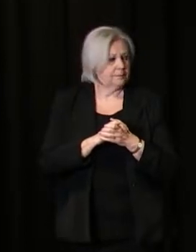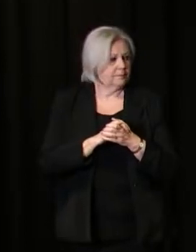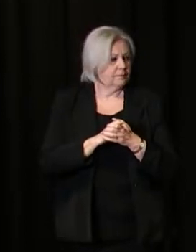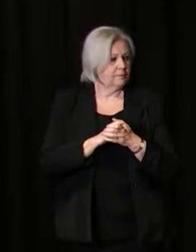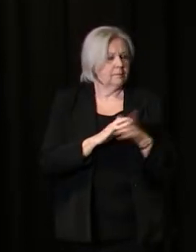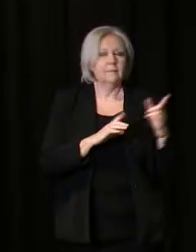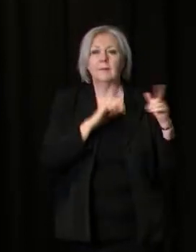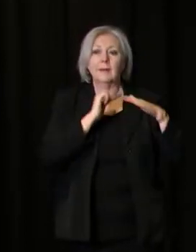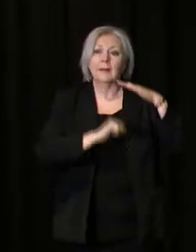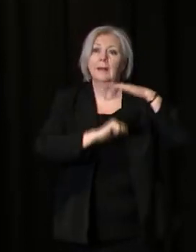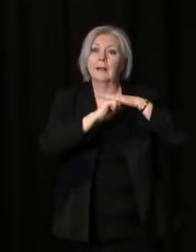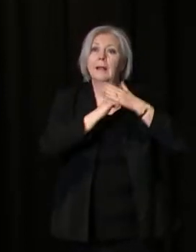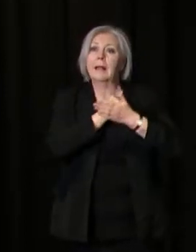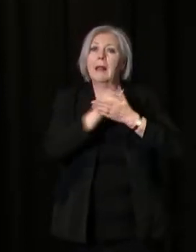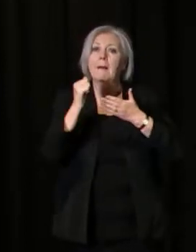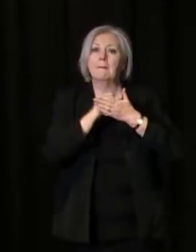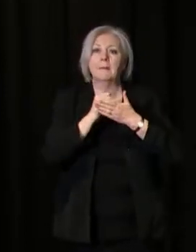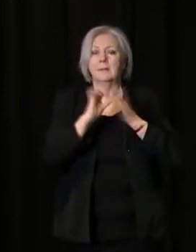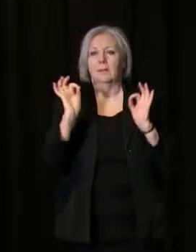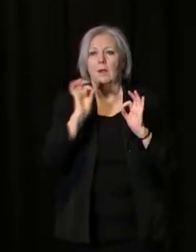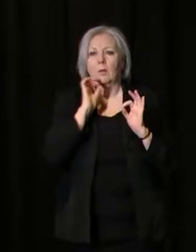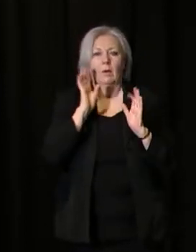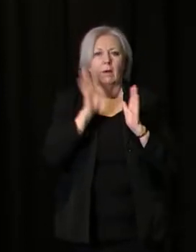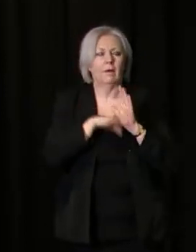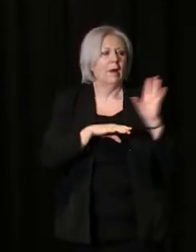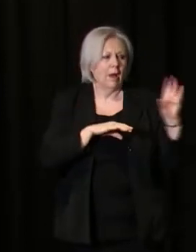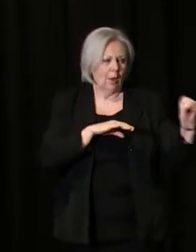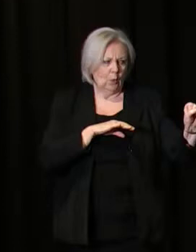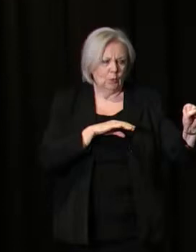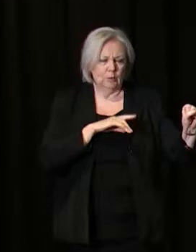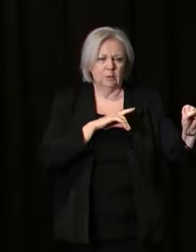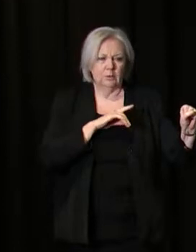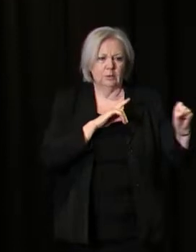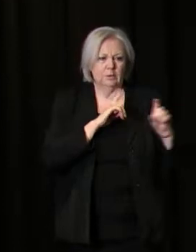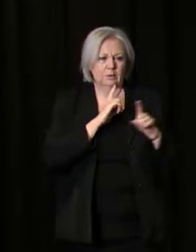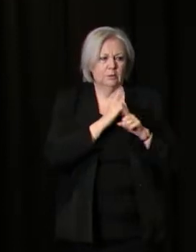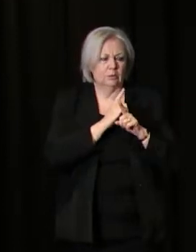No caps. No. Well, no, hang on.